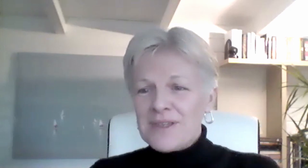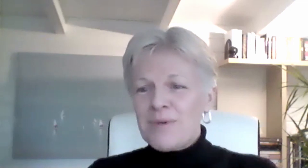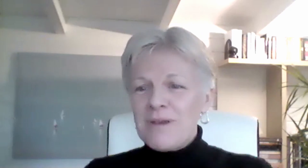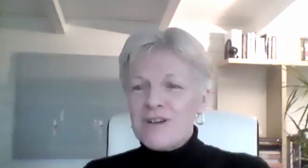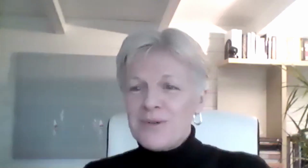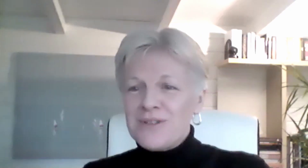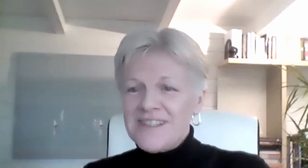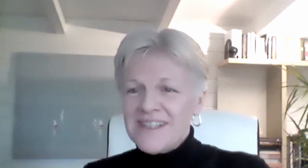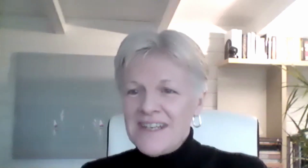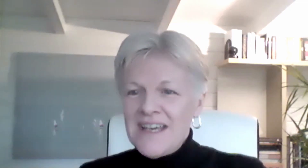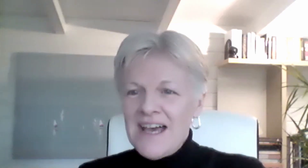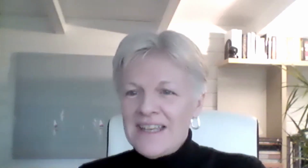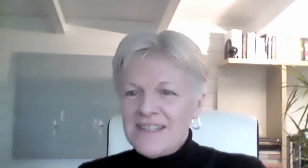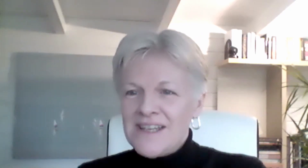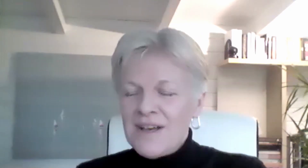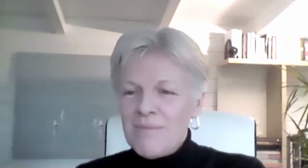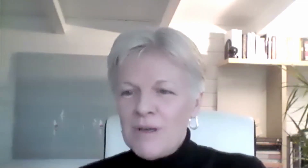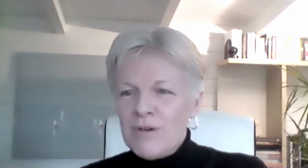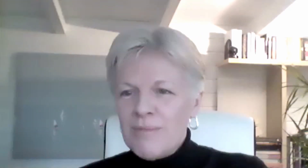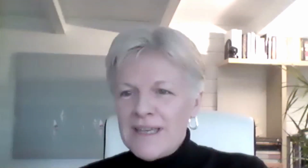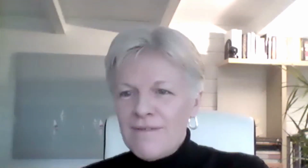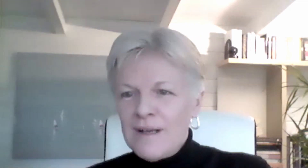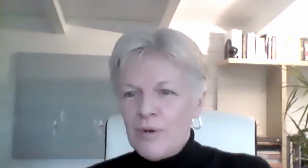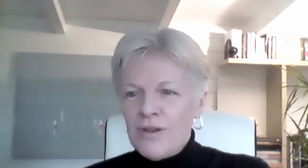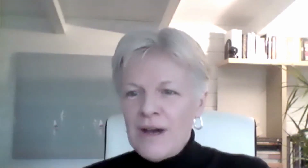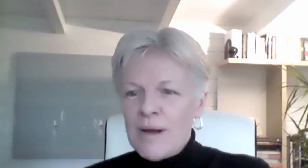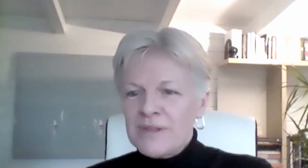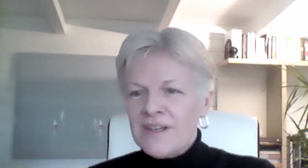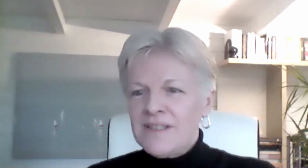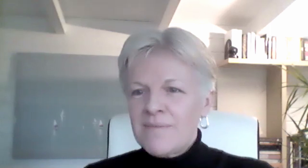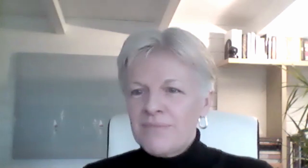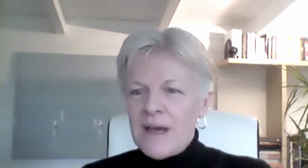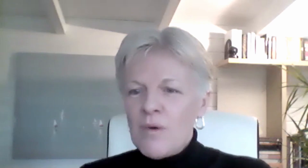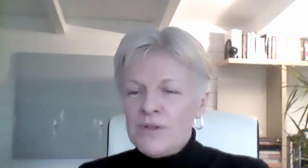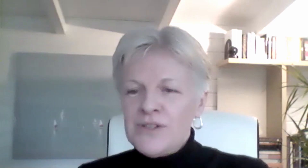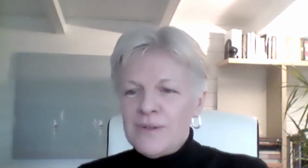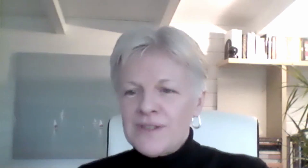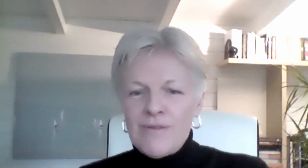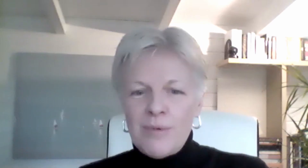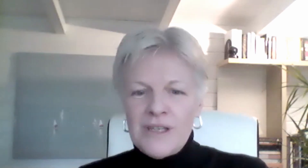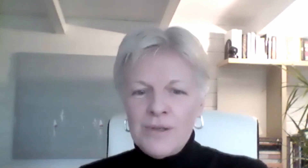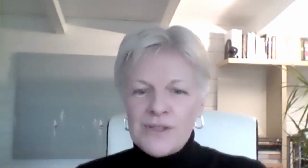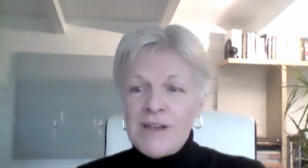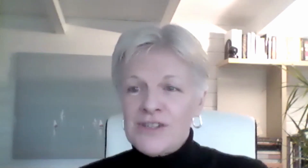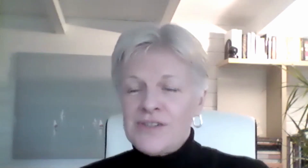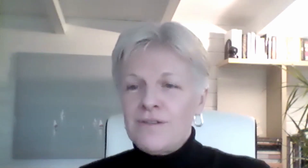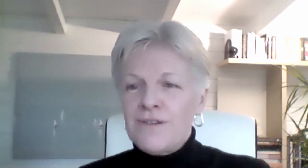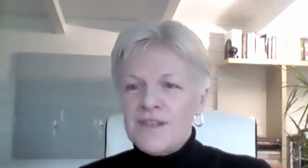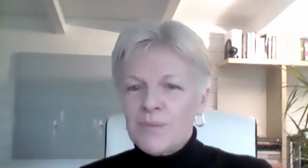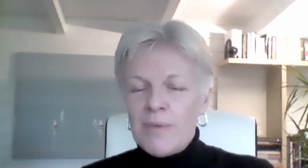this will be recorded and we will make it available on our website. And what we'll do is that everybody who has registered for this